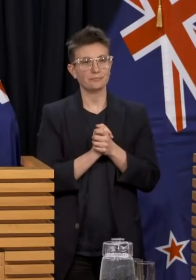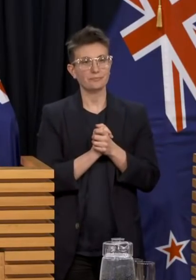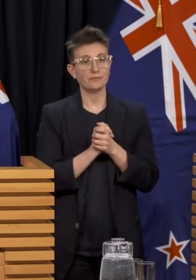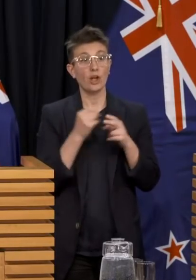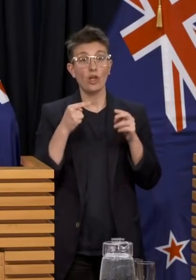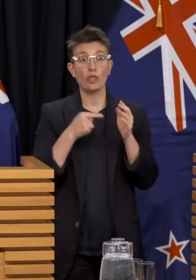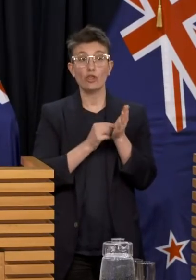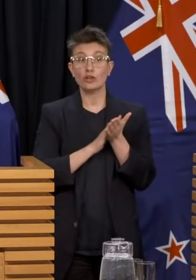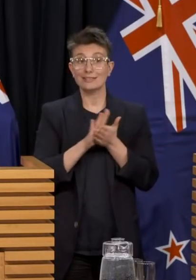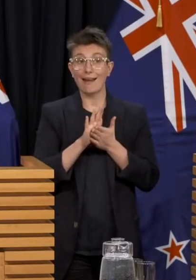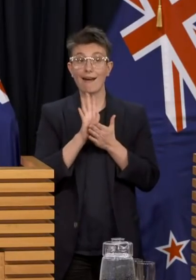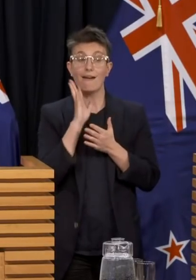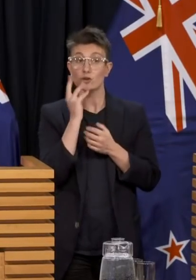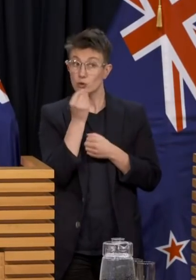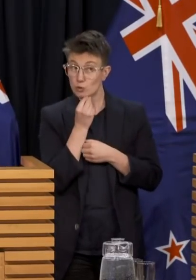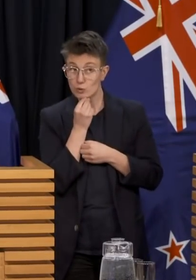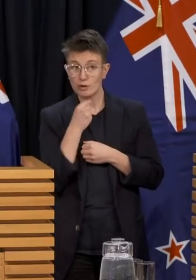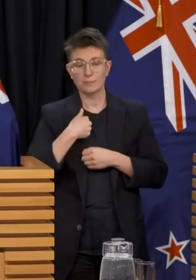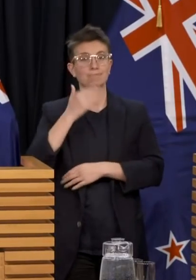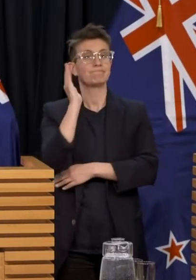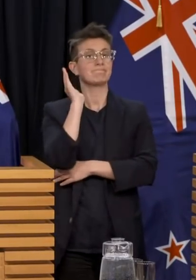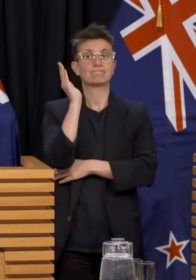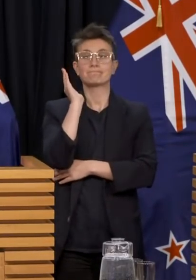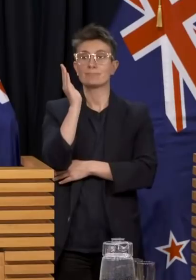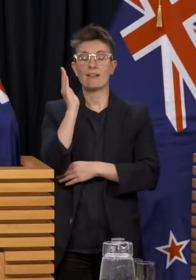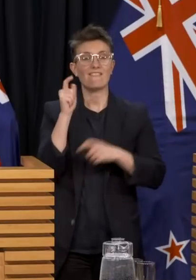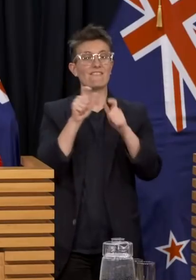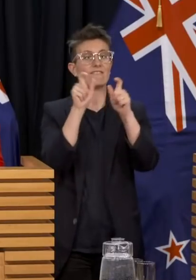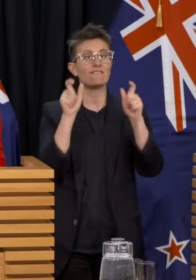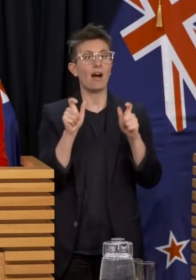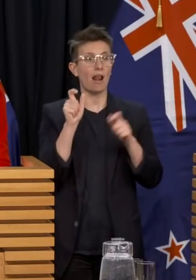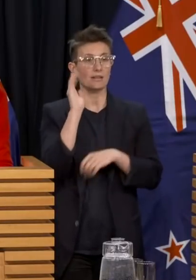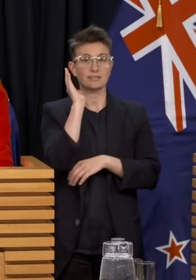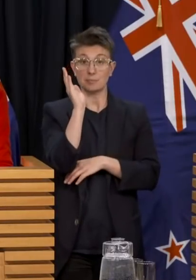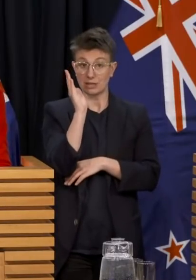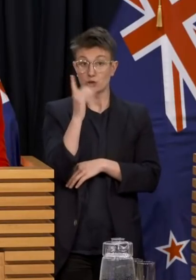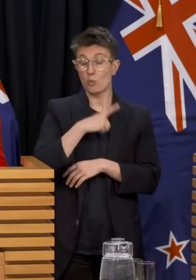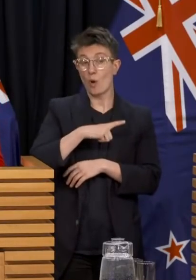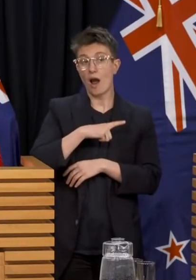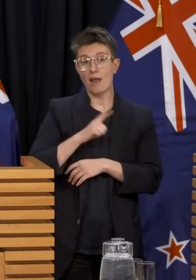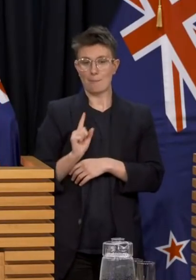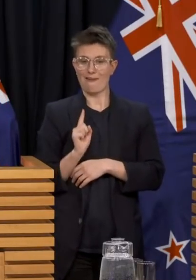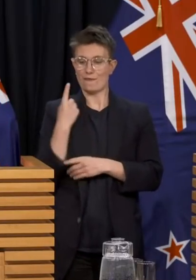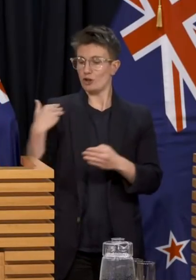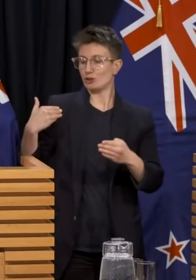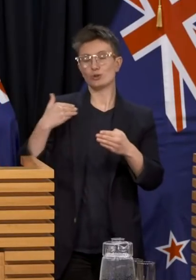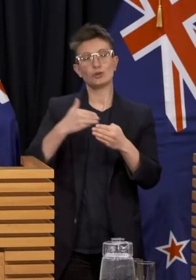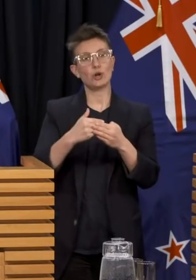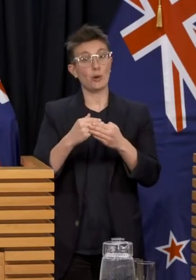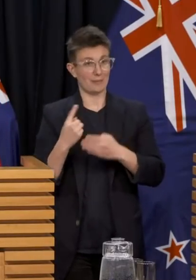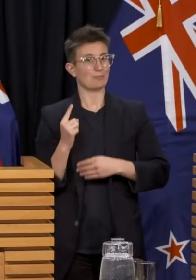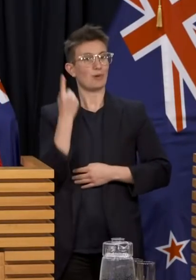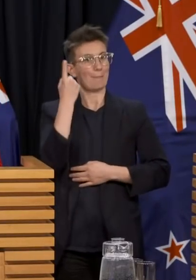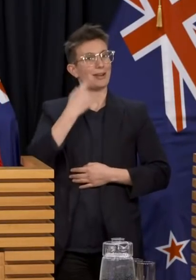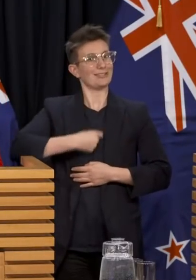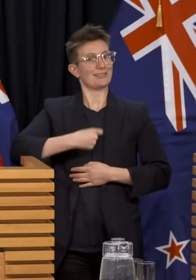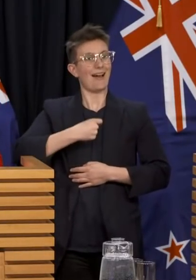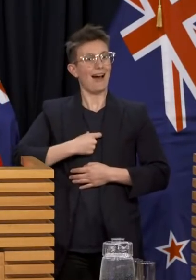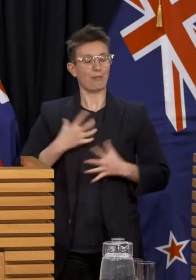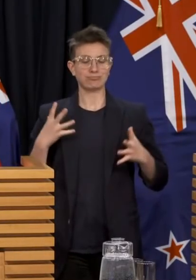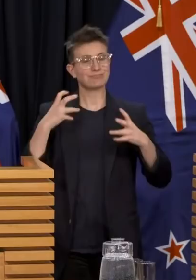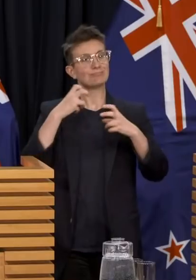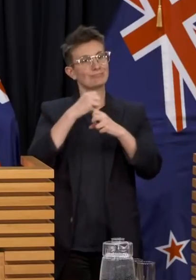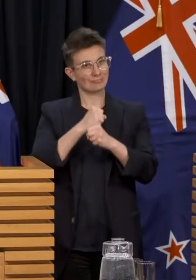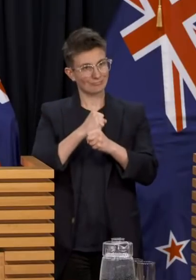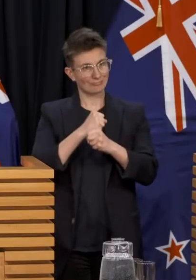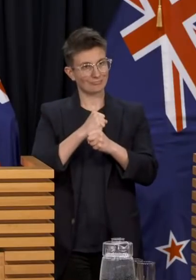speech as my first term as Prime Minister wraps up. And on Thursday evening, I will speak at the